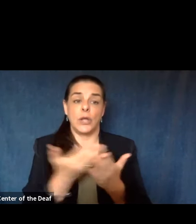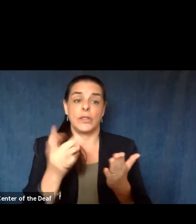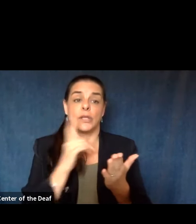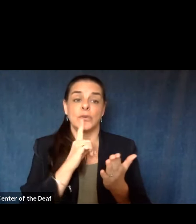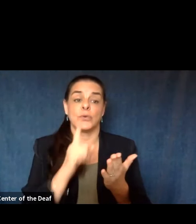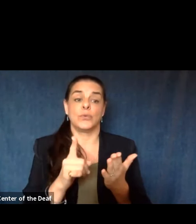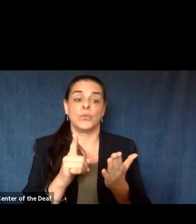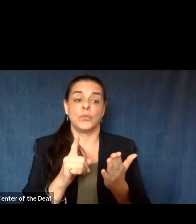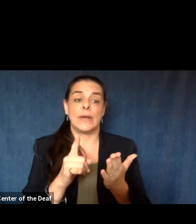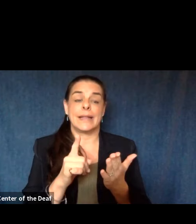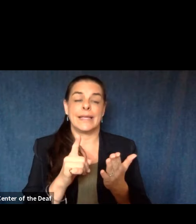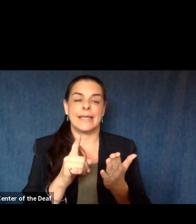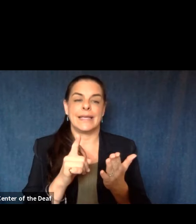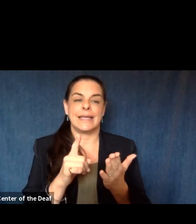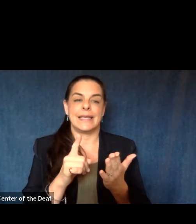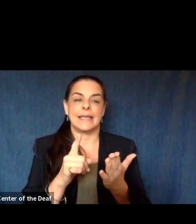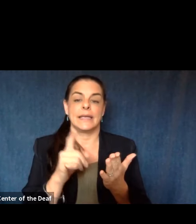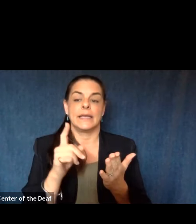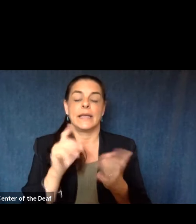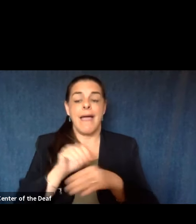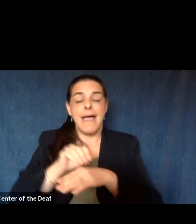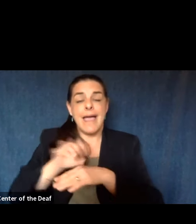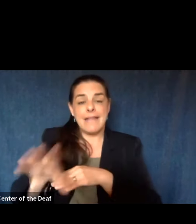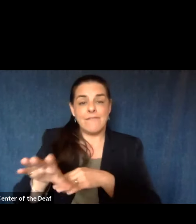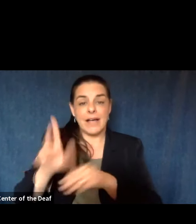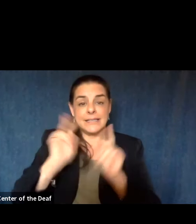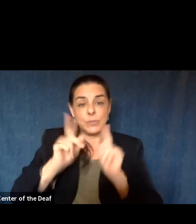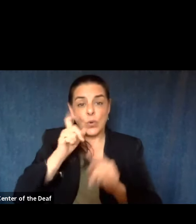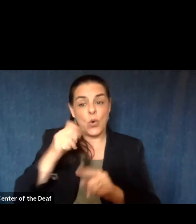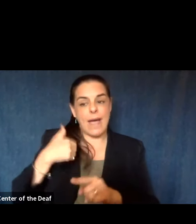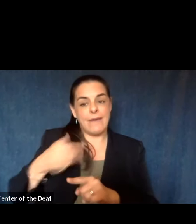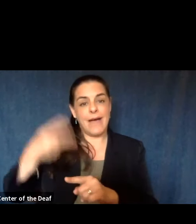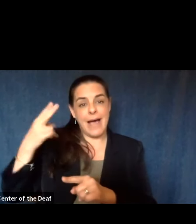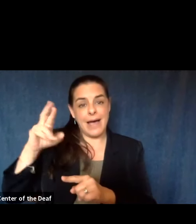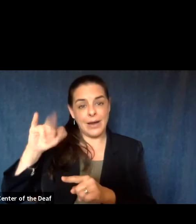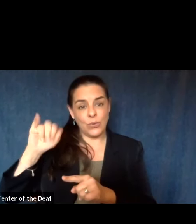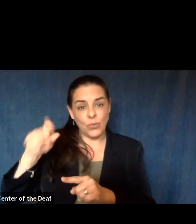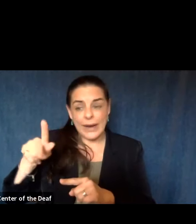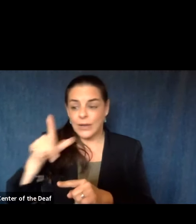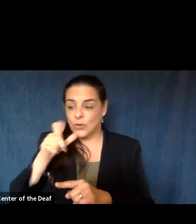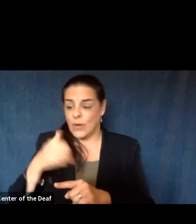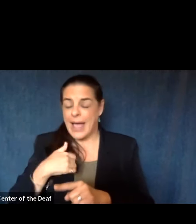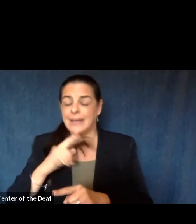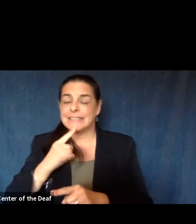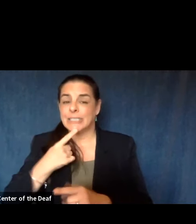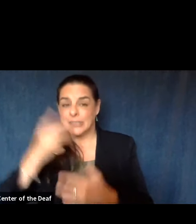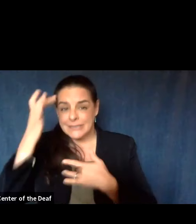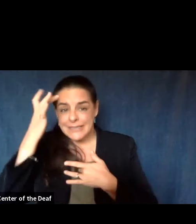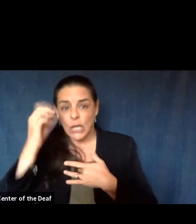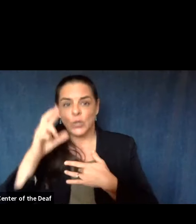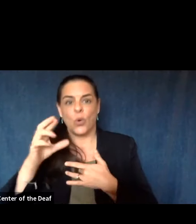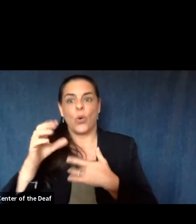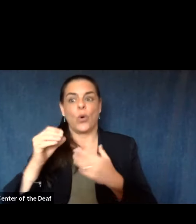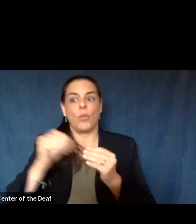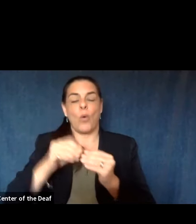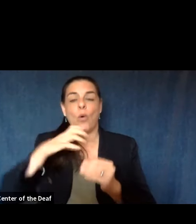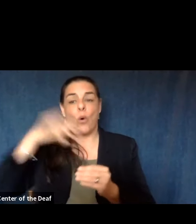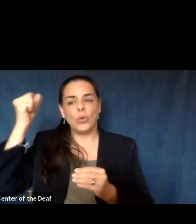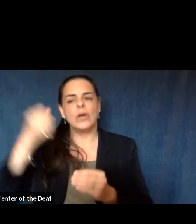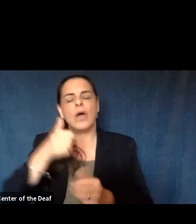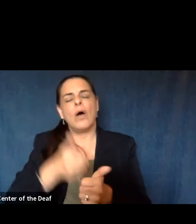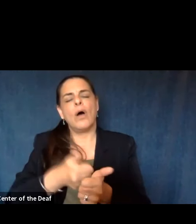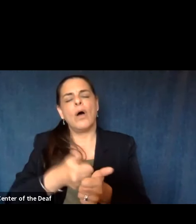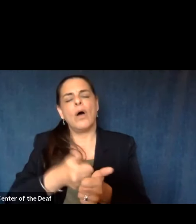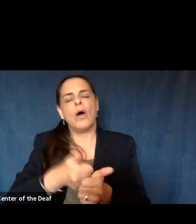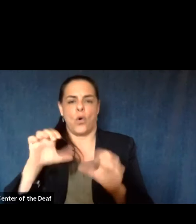we're advising folks who are higher risk, and those are older folks and people with chronic illness, to avoid crowds. And even though